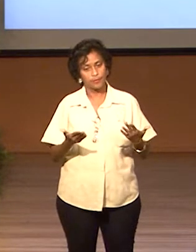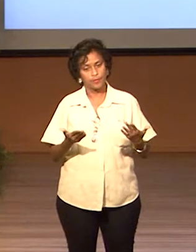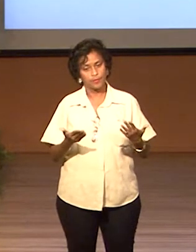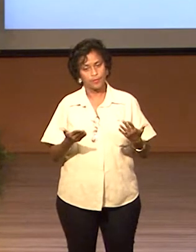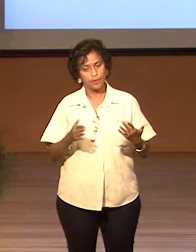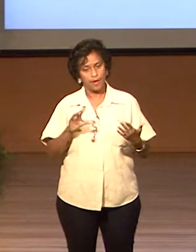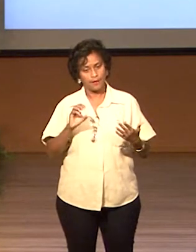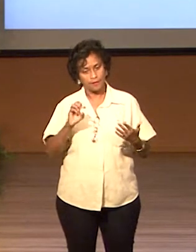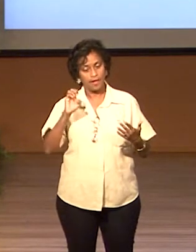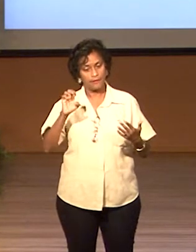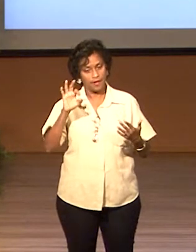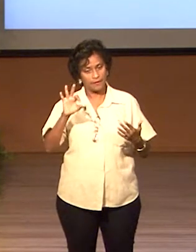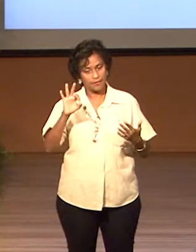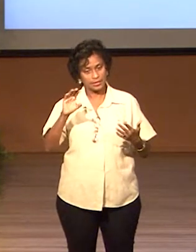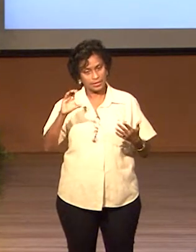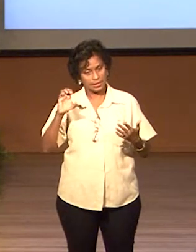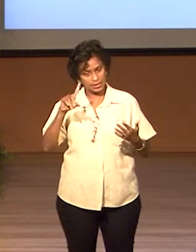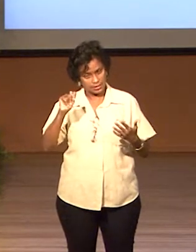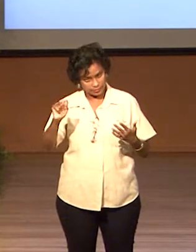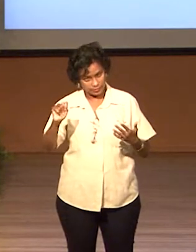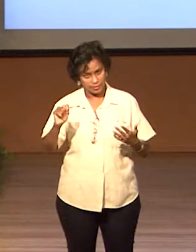And